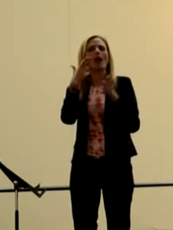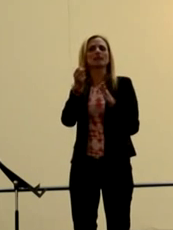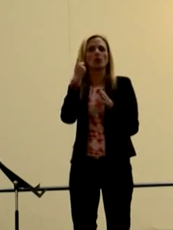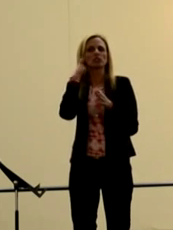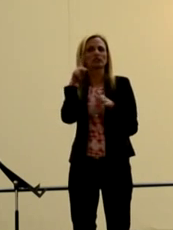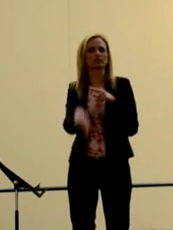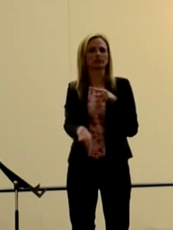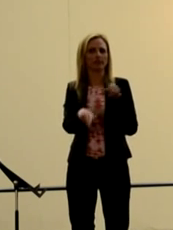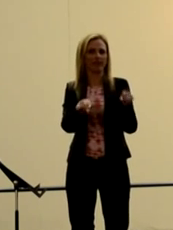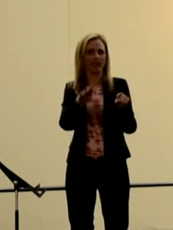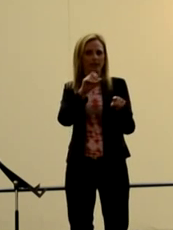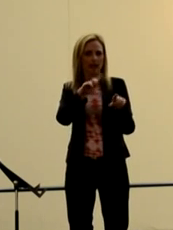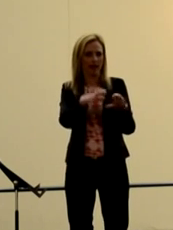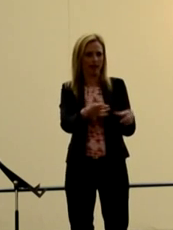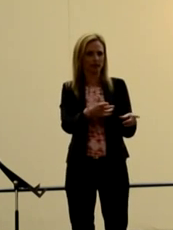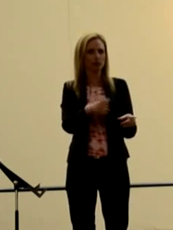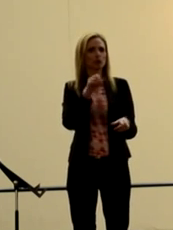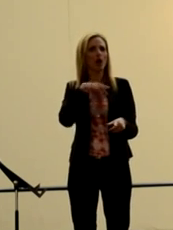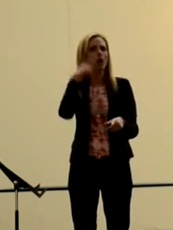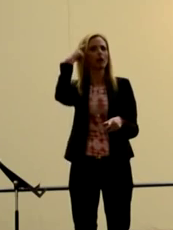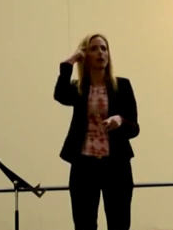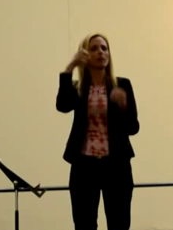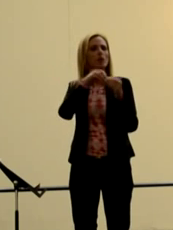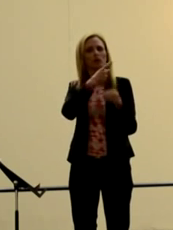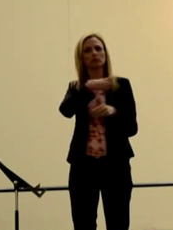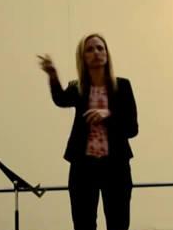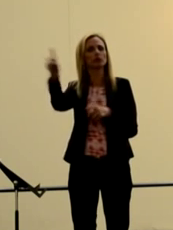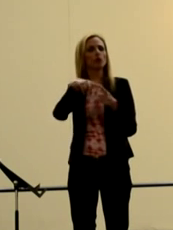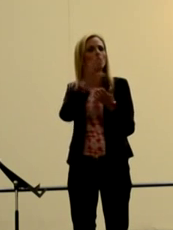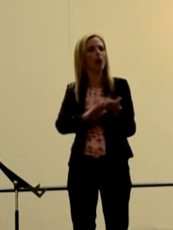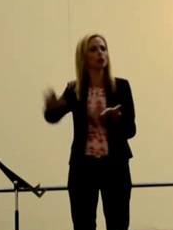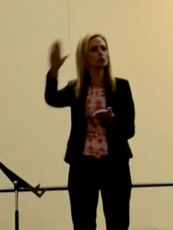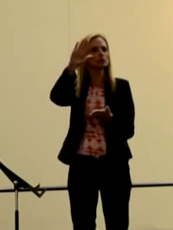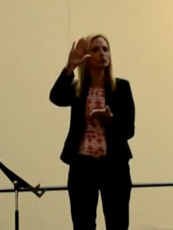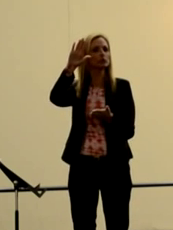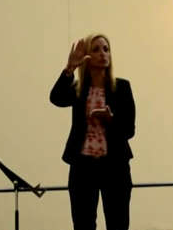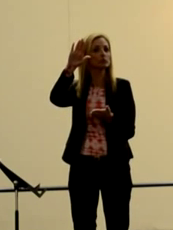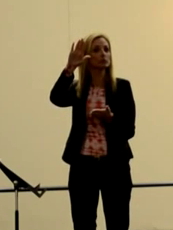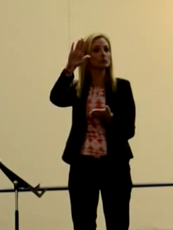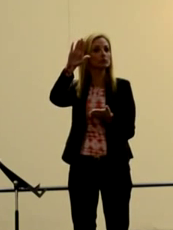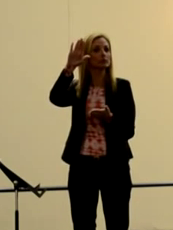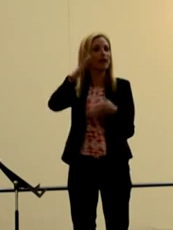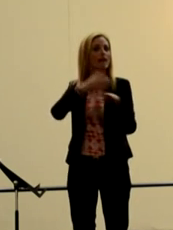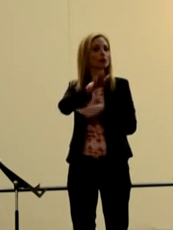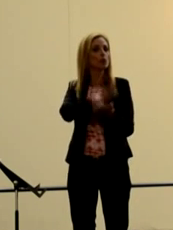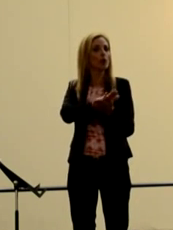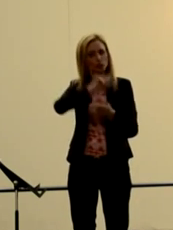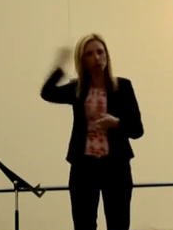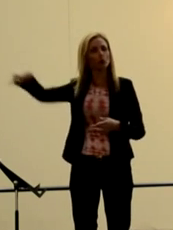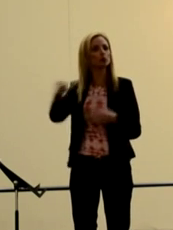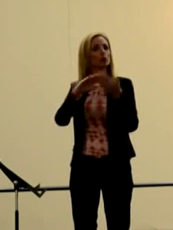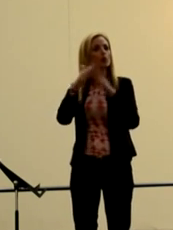sign language class? And so our high school, they just cut the ASL classes program. So I thought, well, why don't she go to the college level? They actually